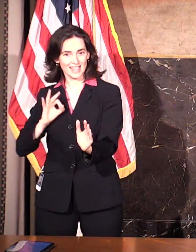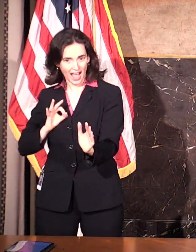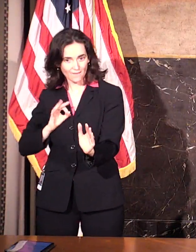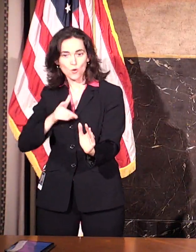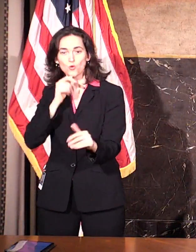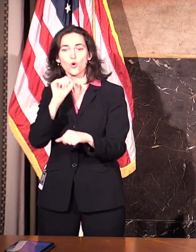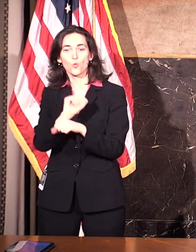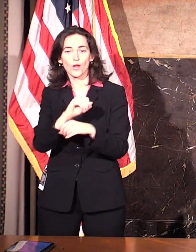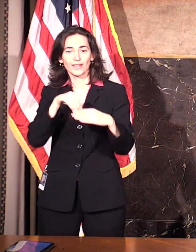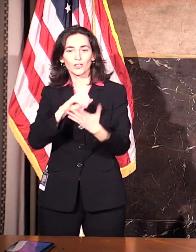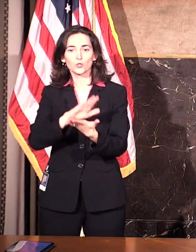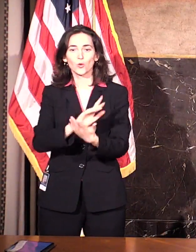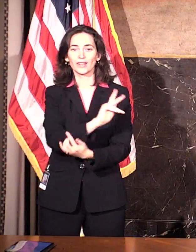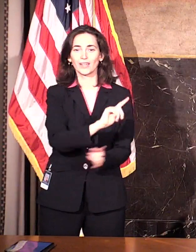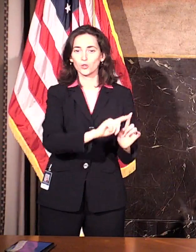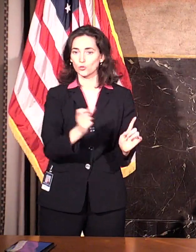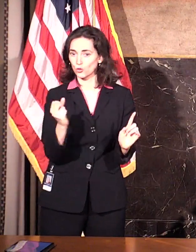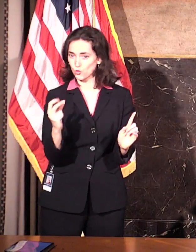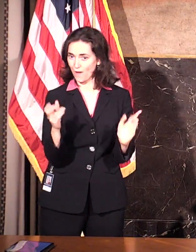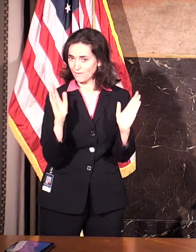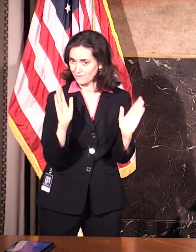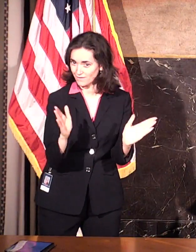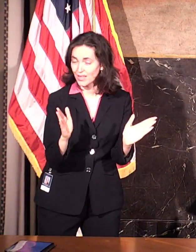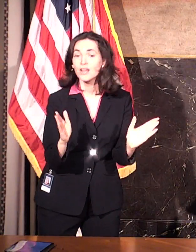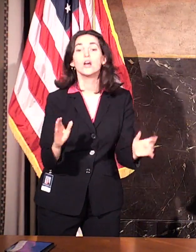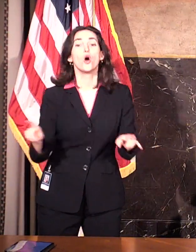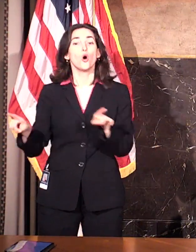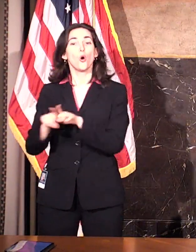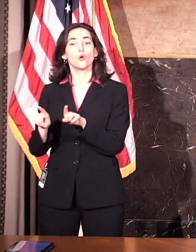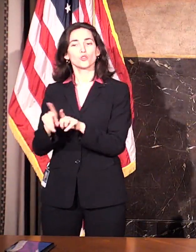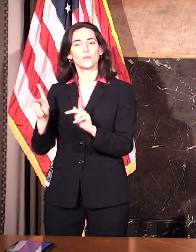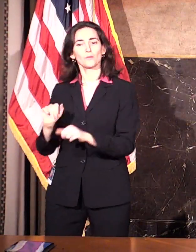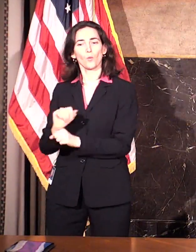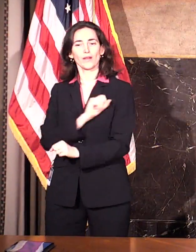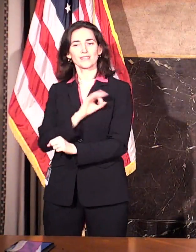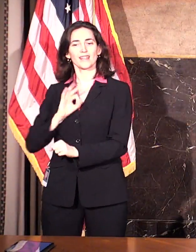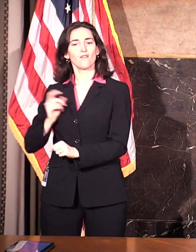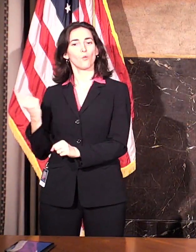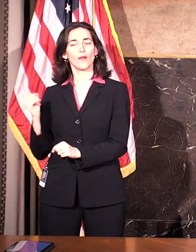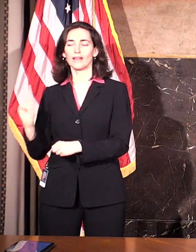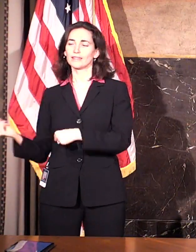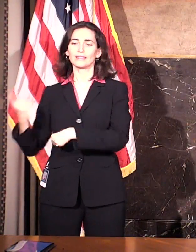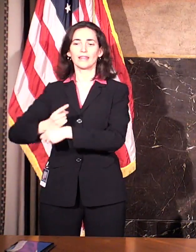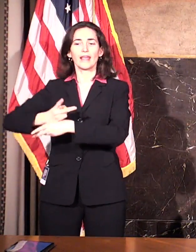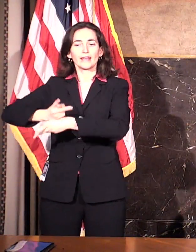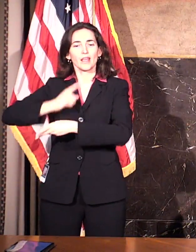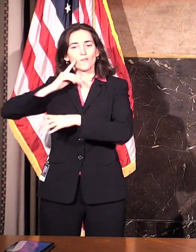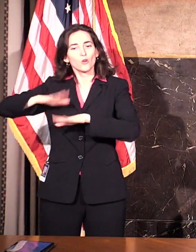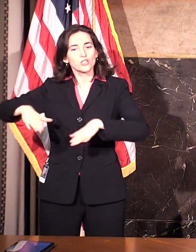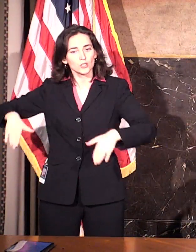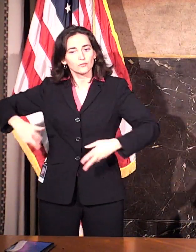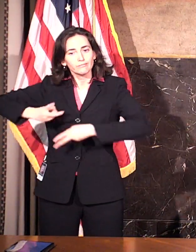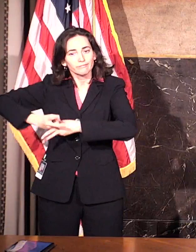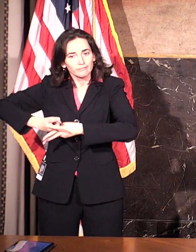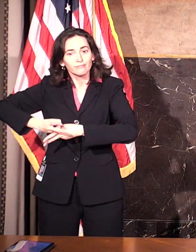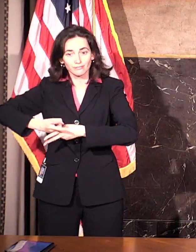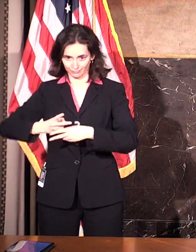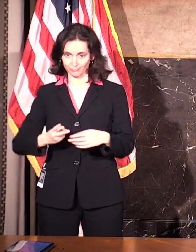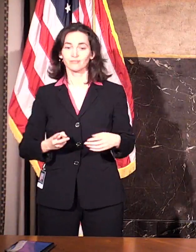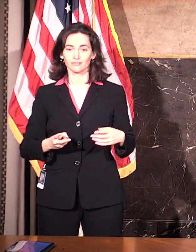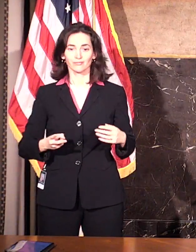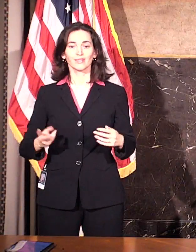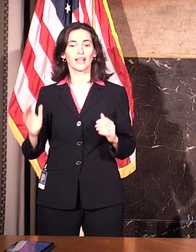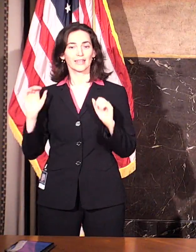school, but also staff at daycare facilities as well. In addition to